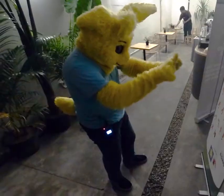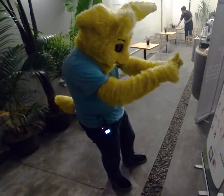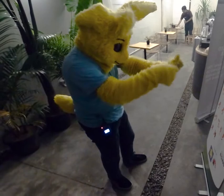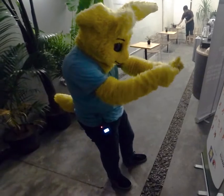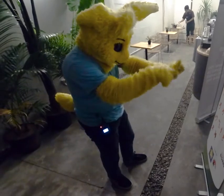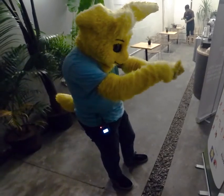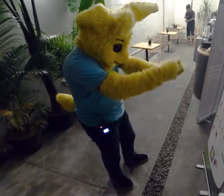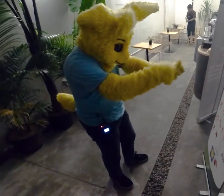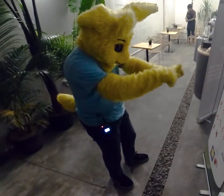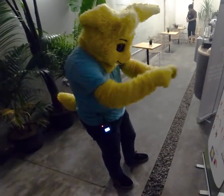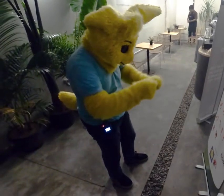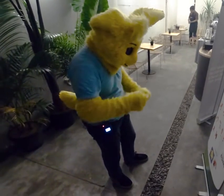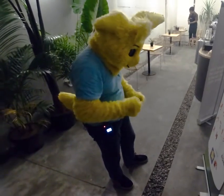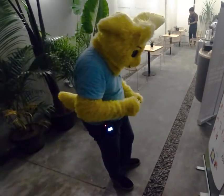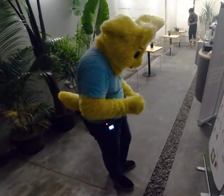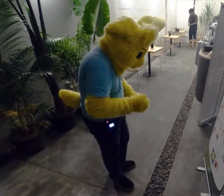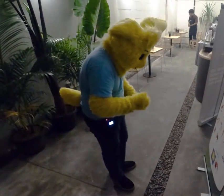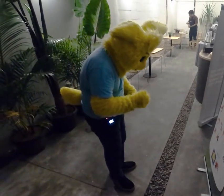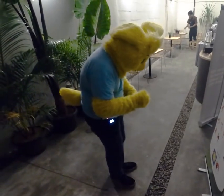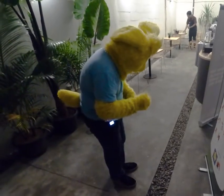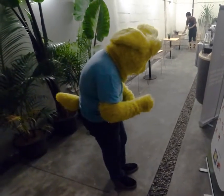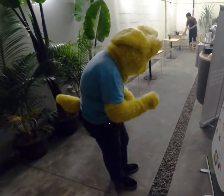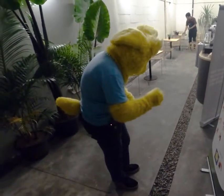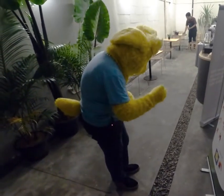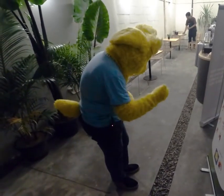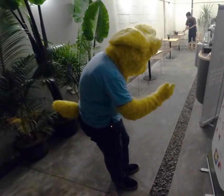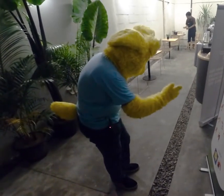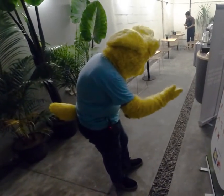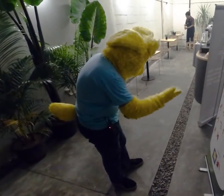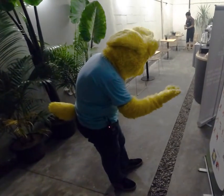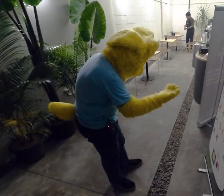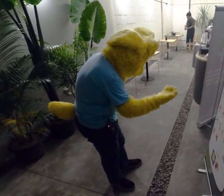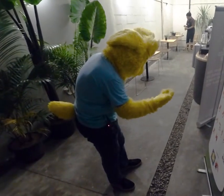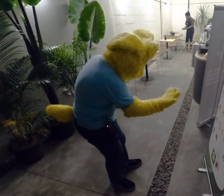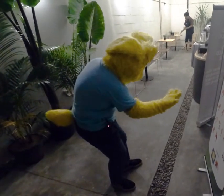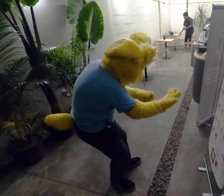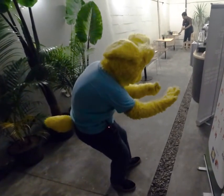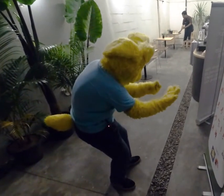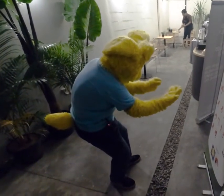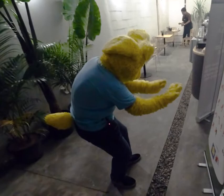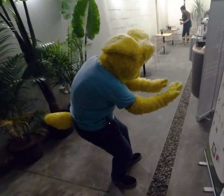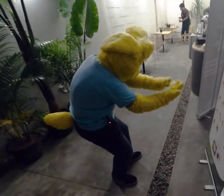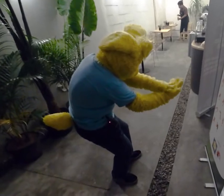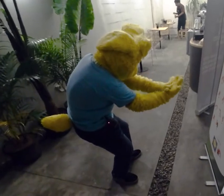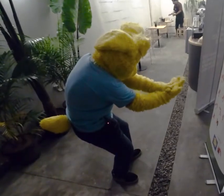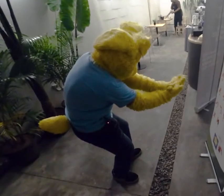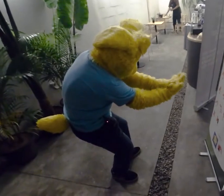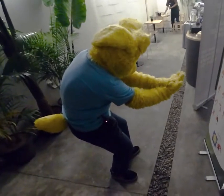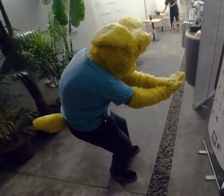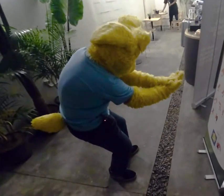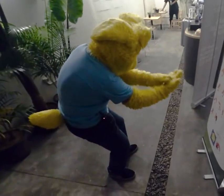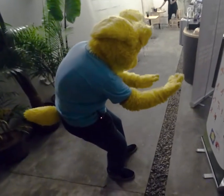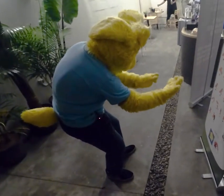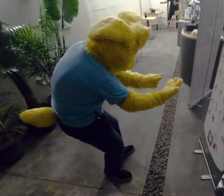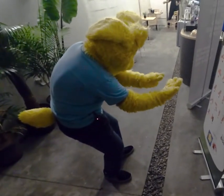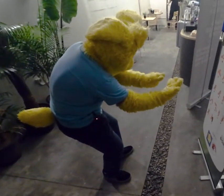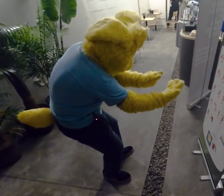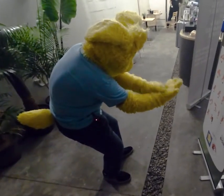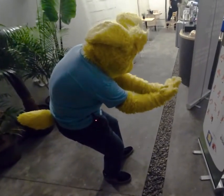I have to stretch it a little bit. and then, and M, M, M,